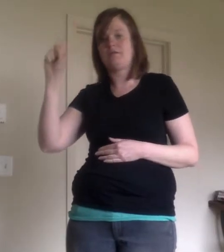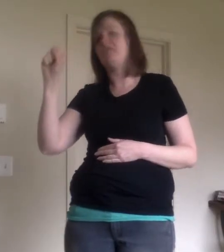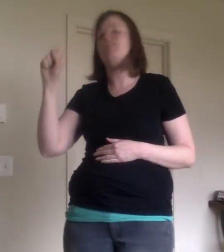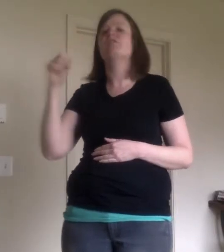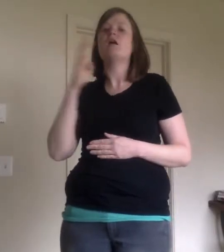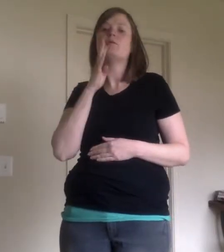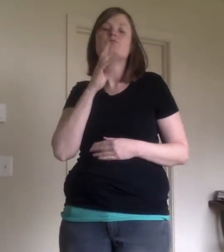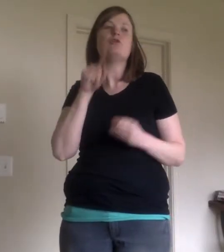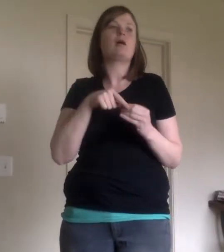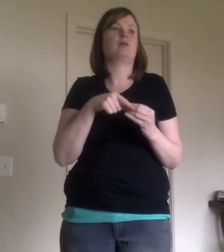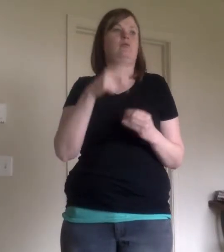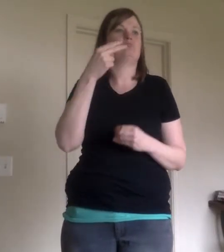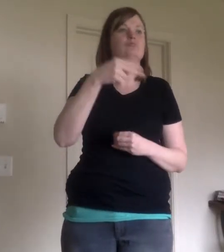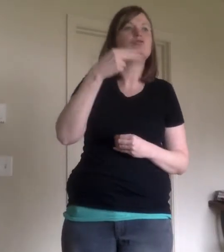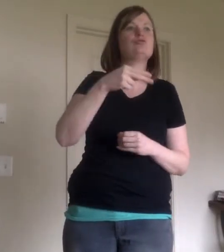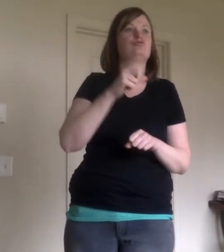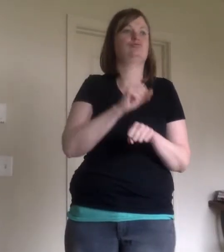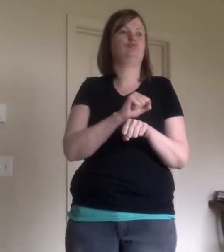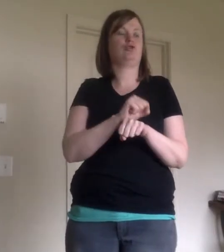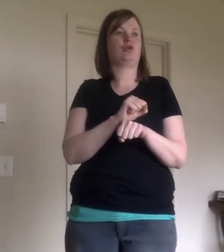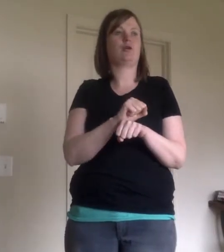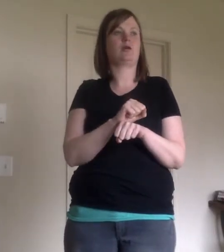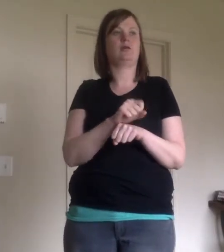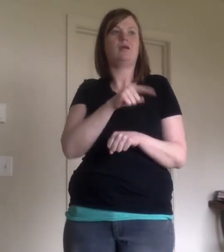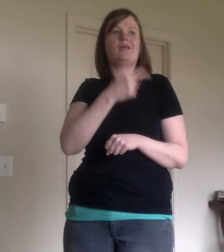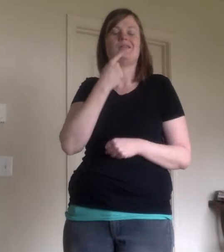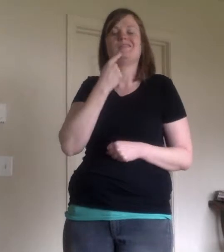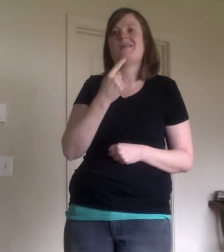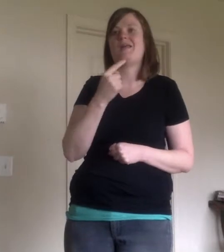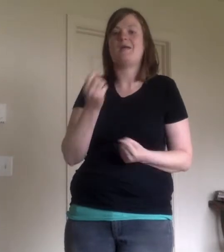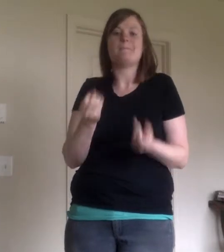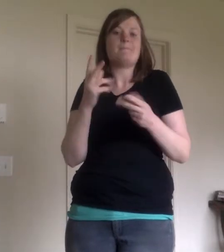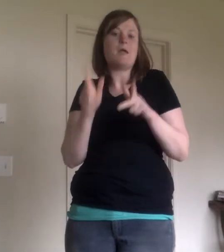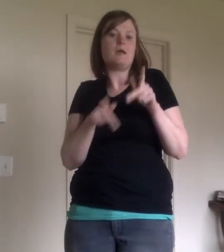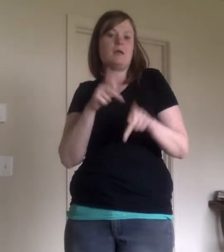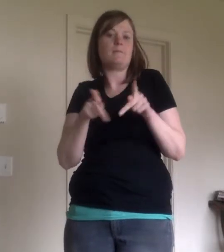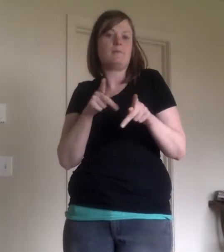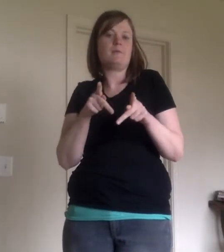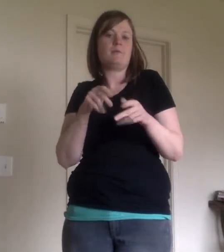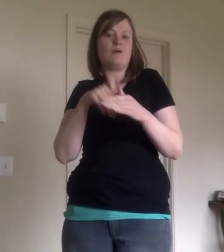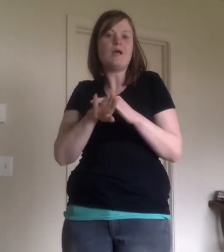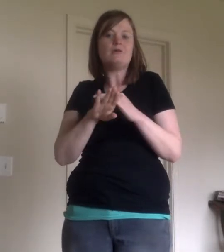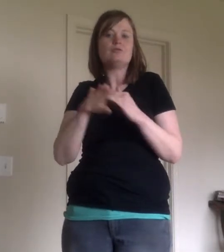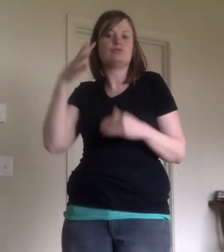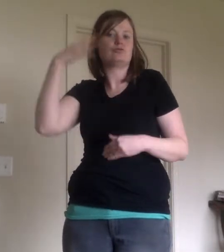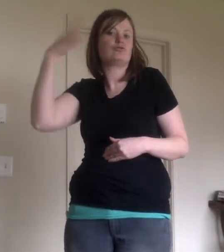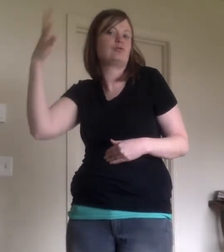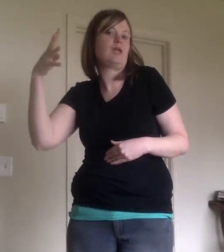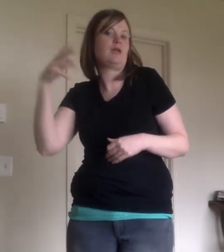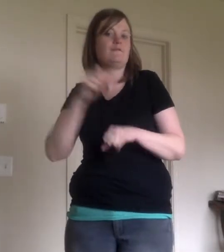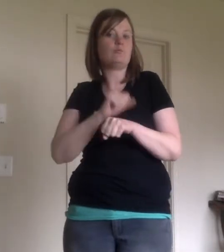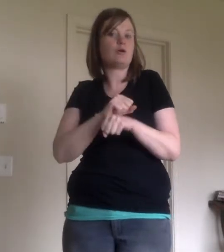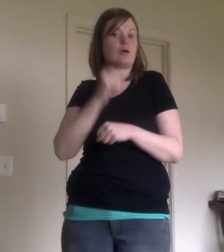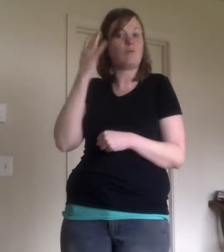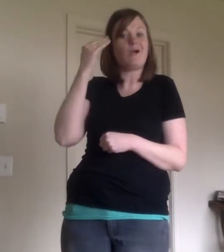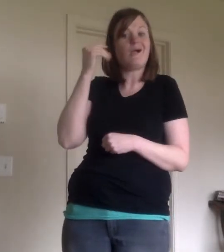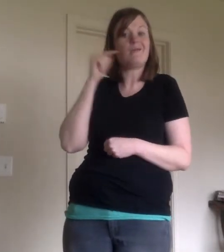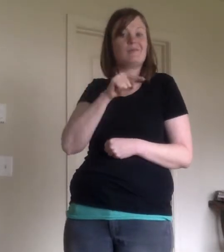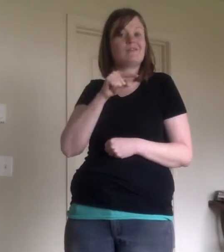he says that many people get into doing creative work because they are a creative person, and they like other creative